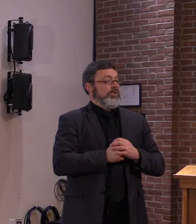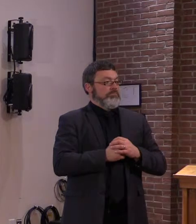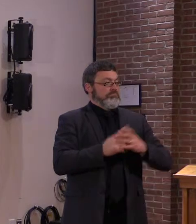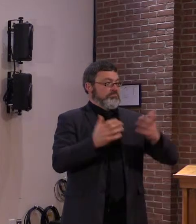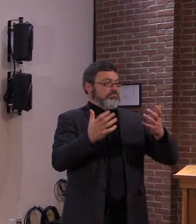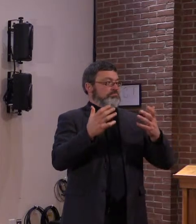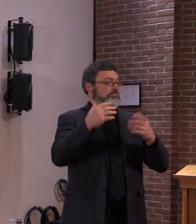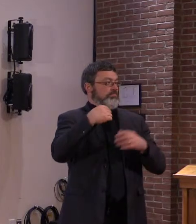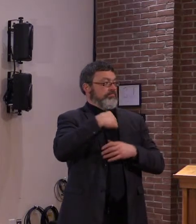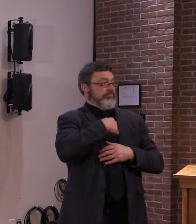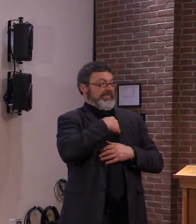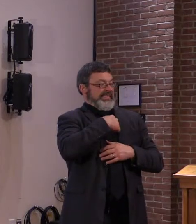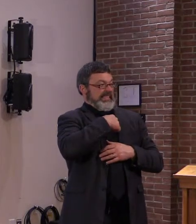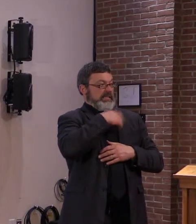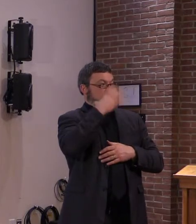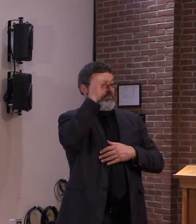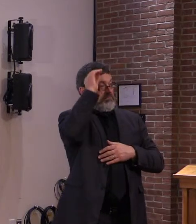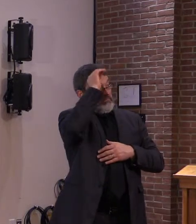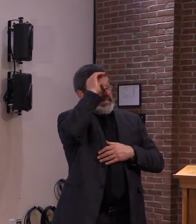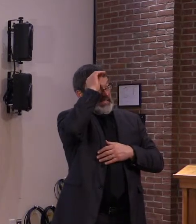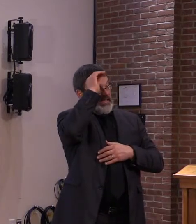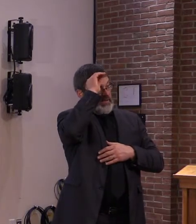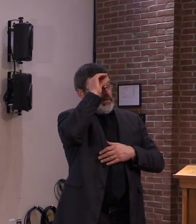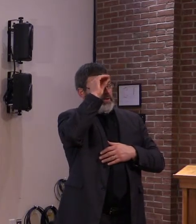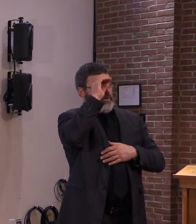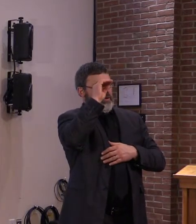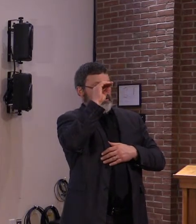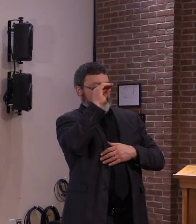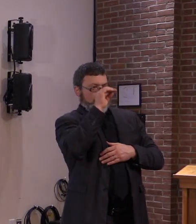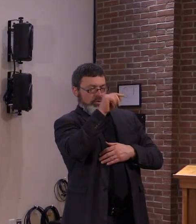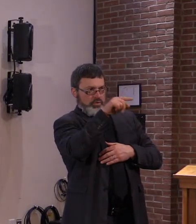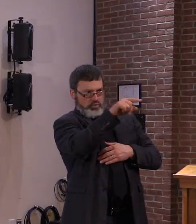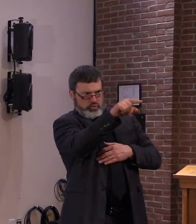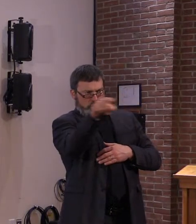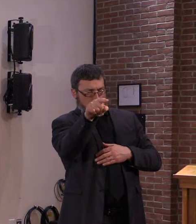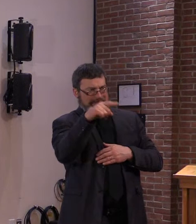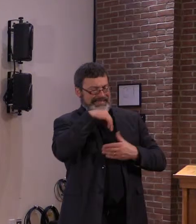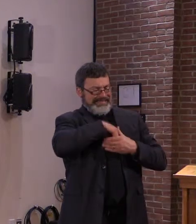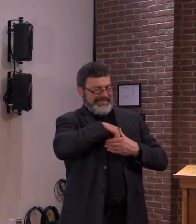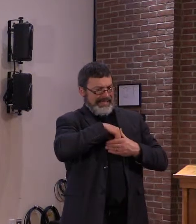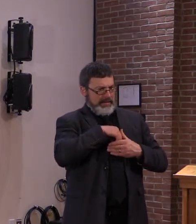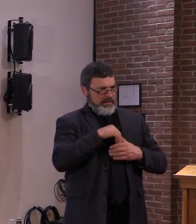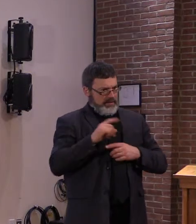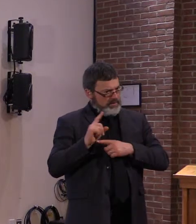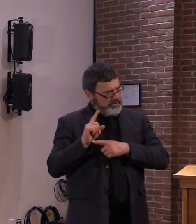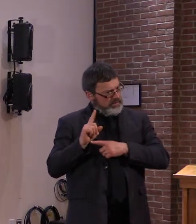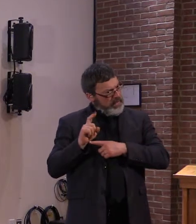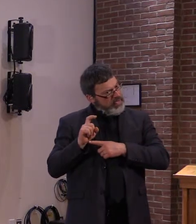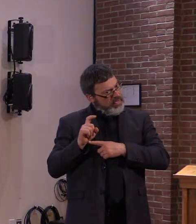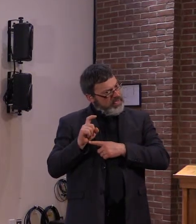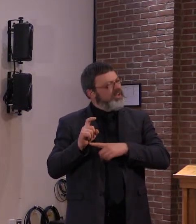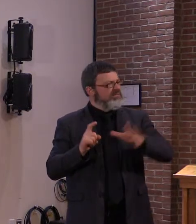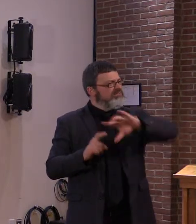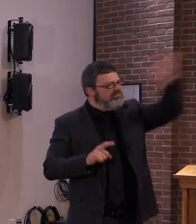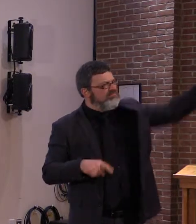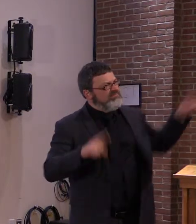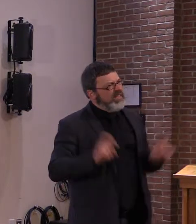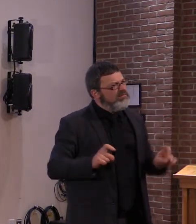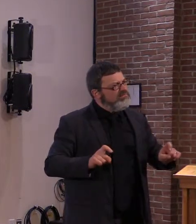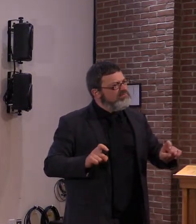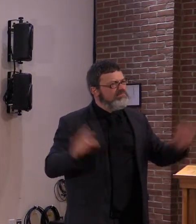example, is a computer-based assessment that I still believe requires in-person instruction in order